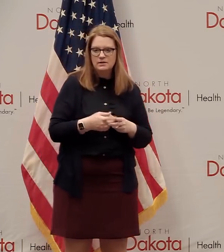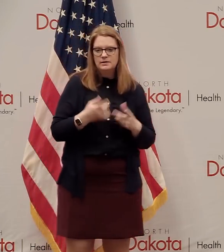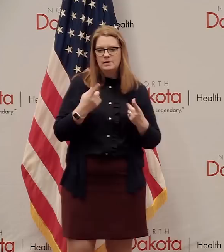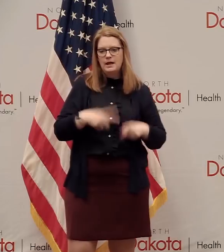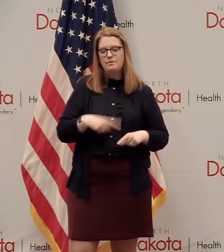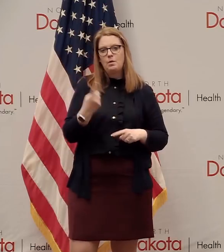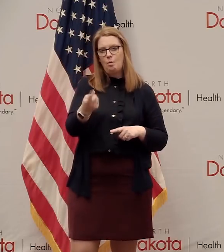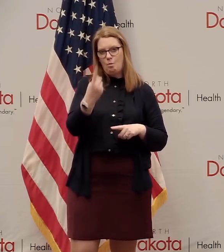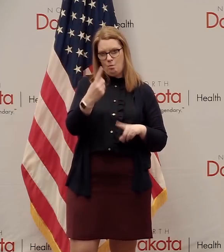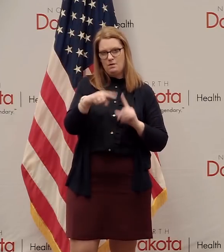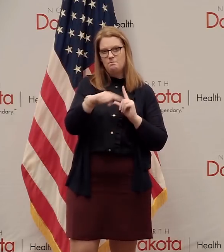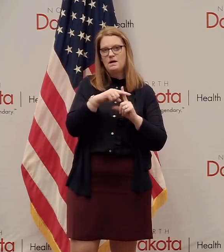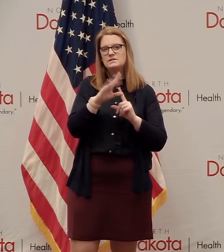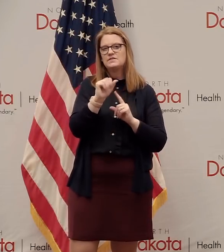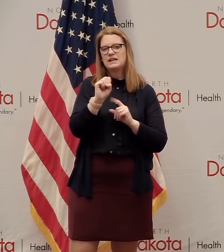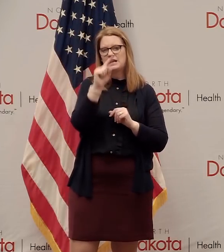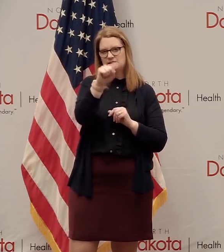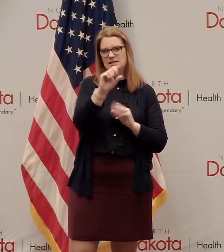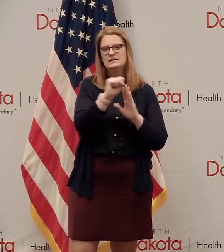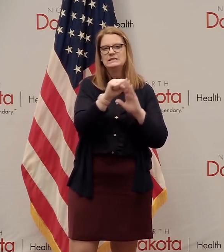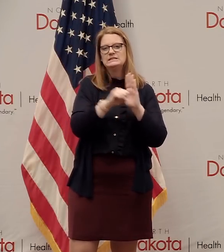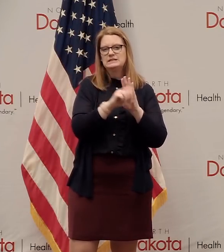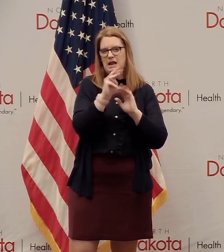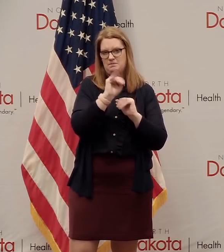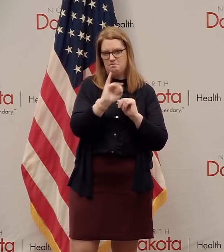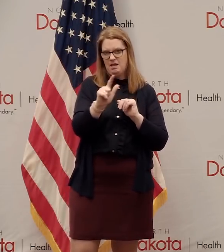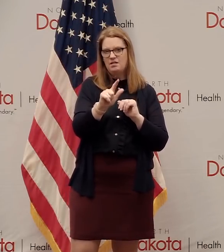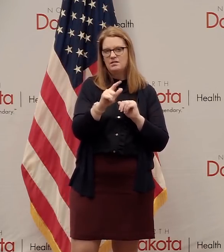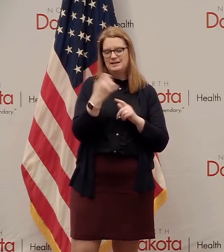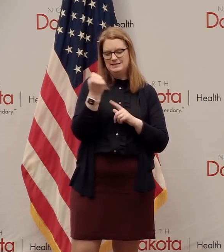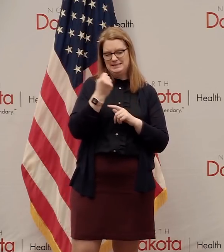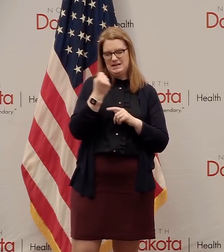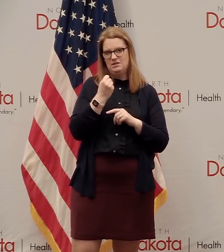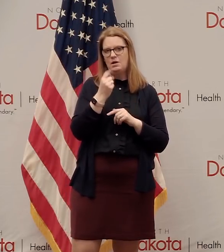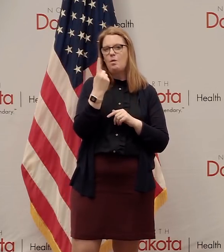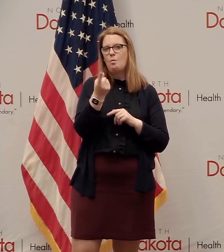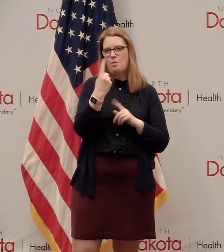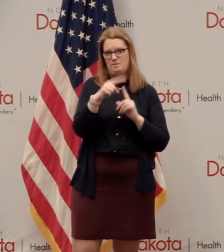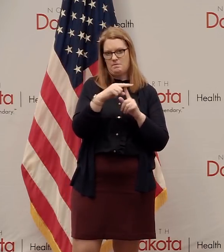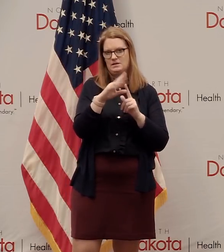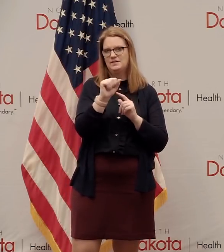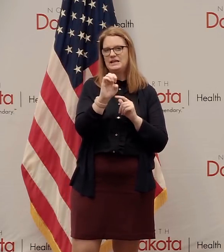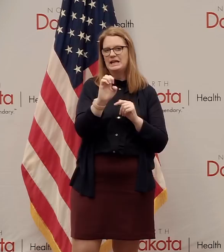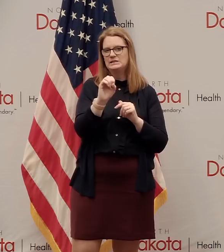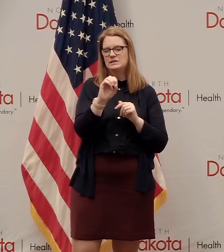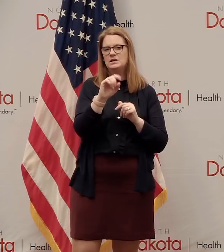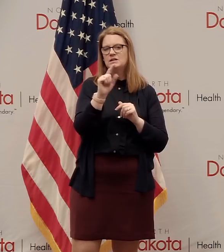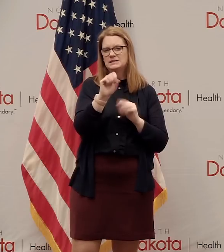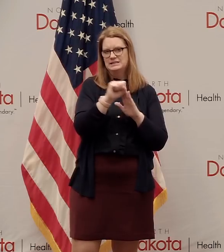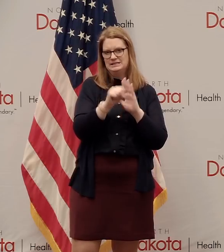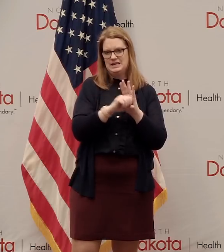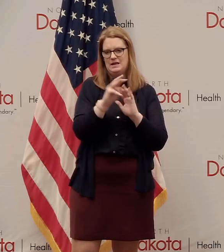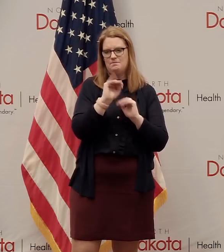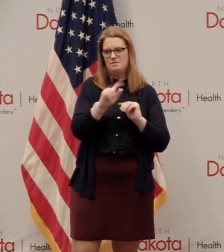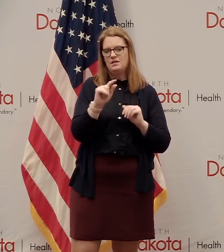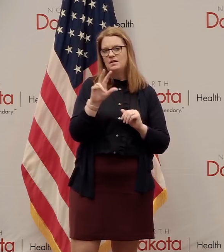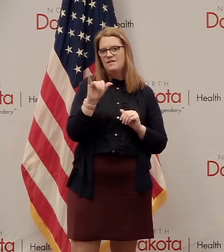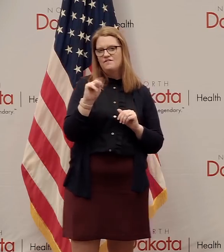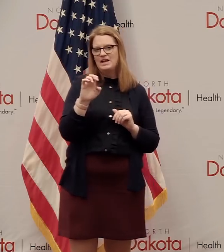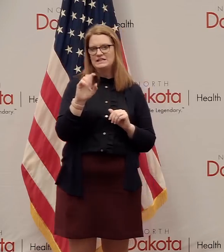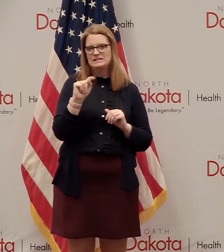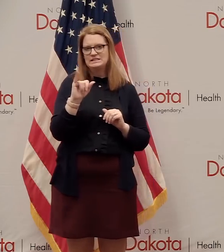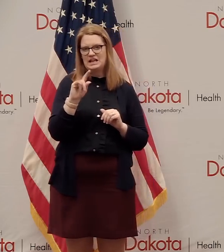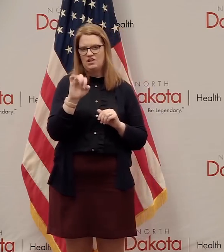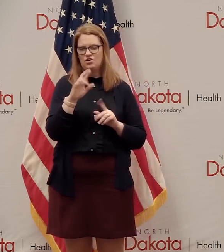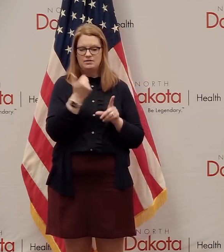positive case identified at the state mill and elevator over the weekend on Saturday. General Manager Vance Taylor has been communicating with